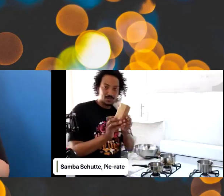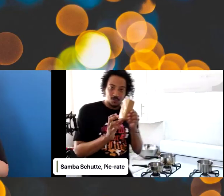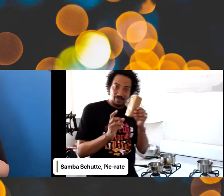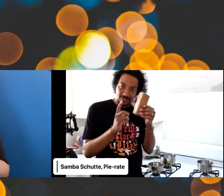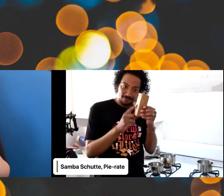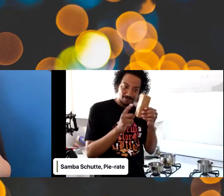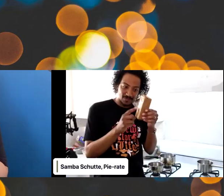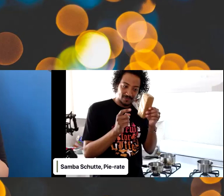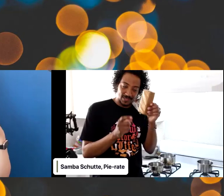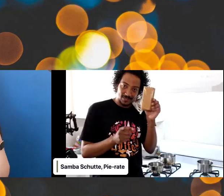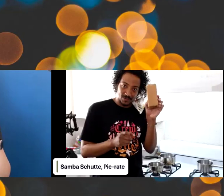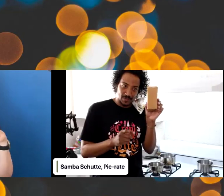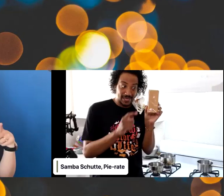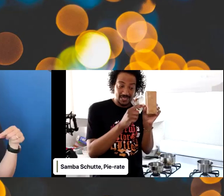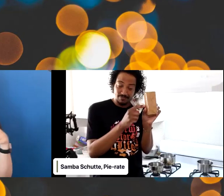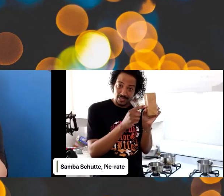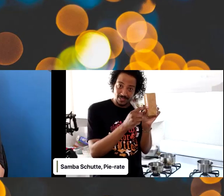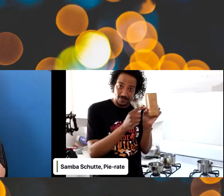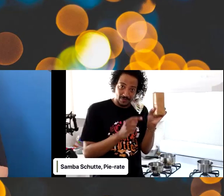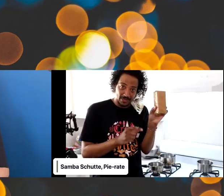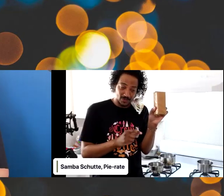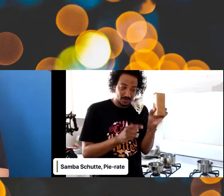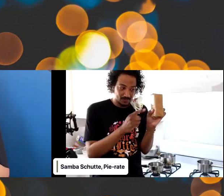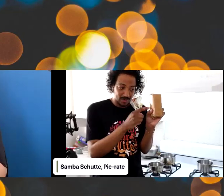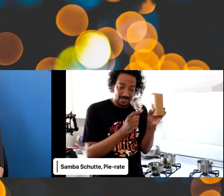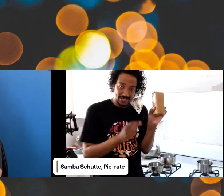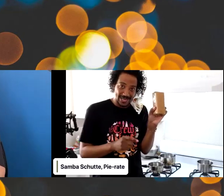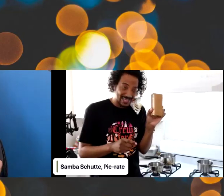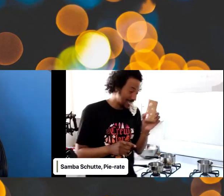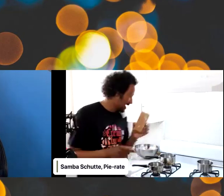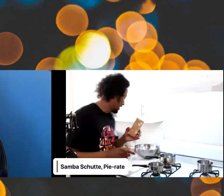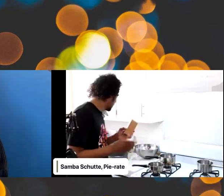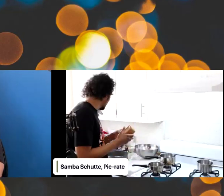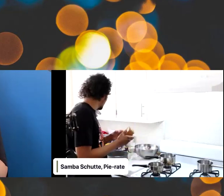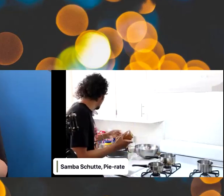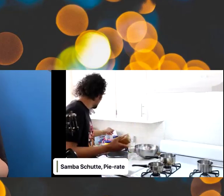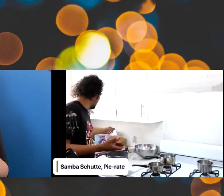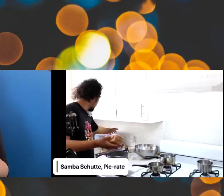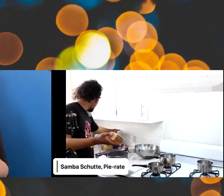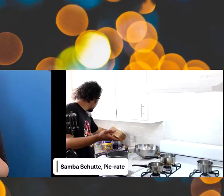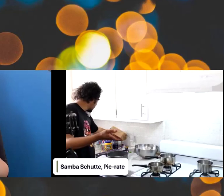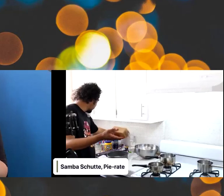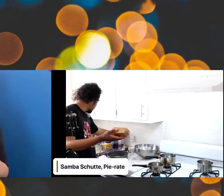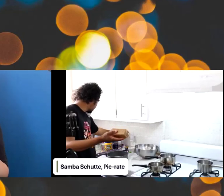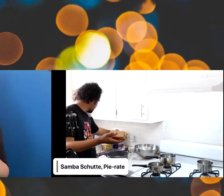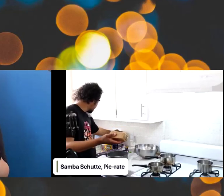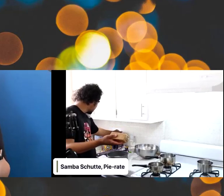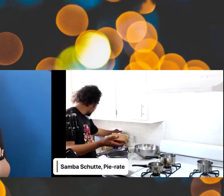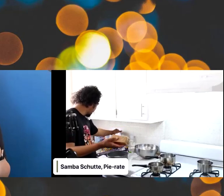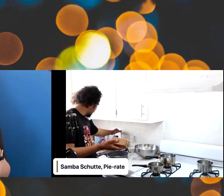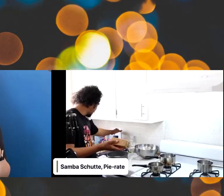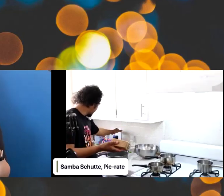use 2 packs of these. So 18 pieces of graham crackers total. One has 9. So that would be in grams of cookies,